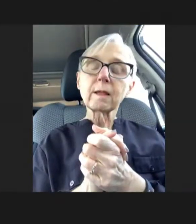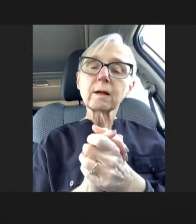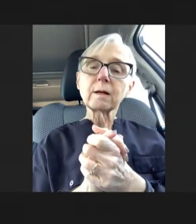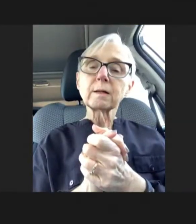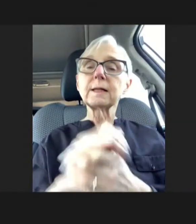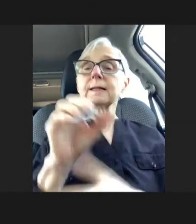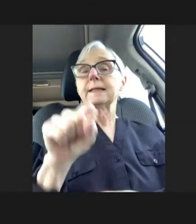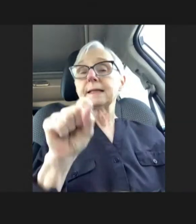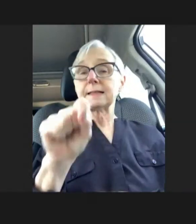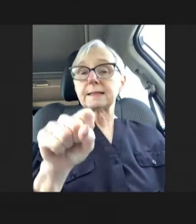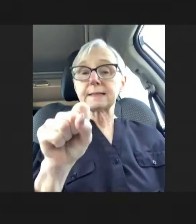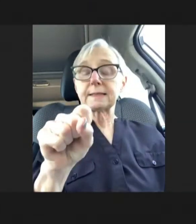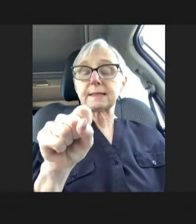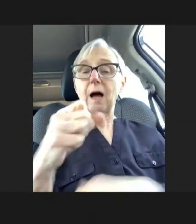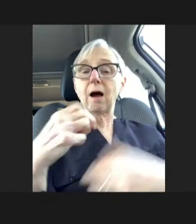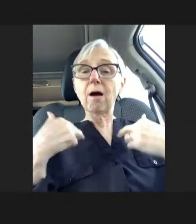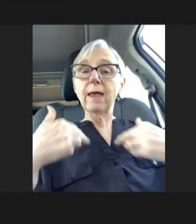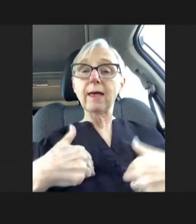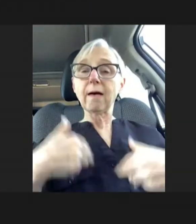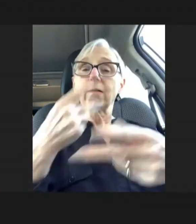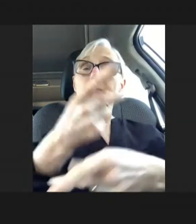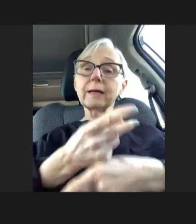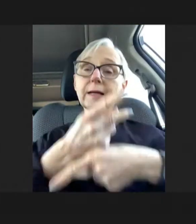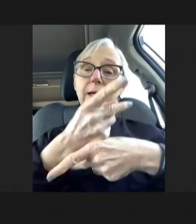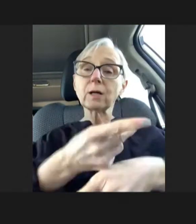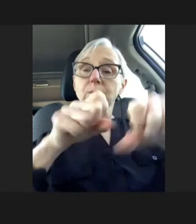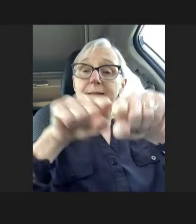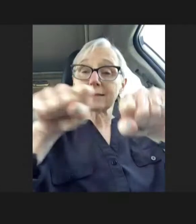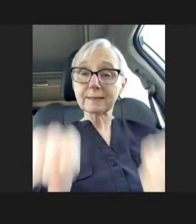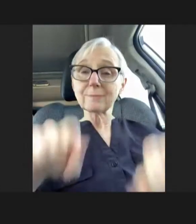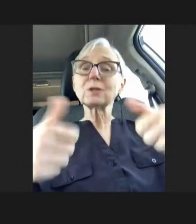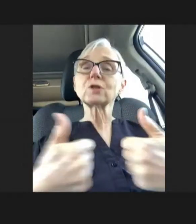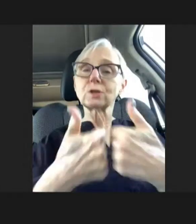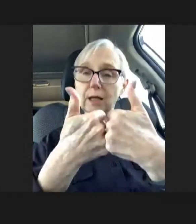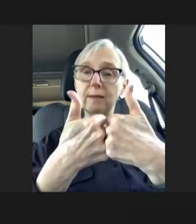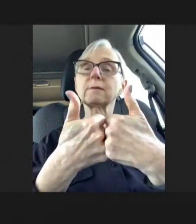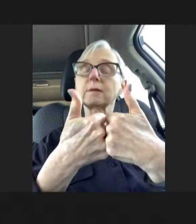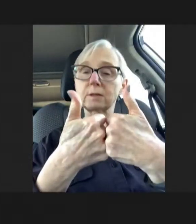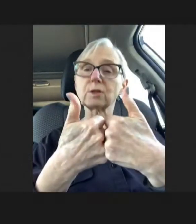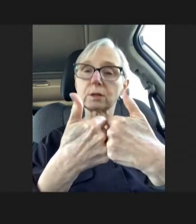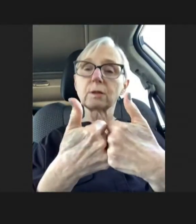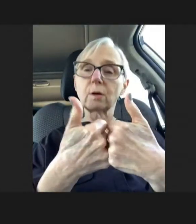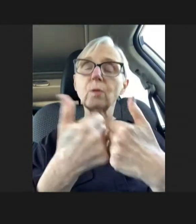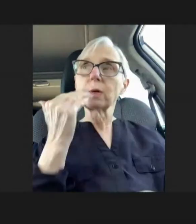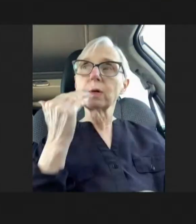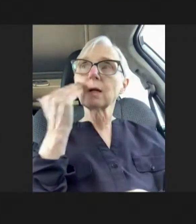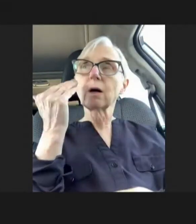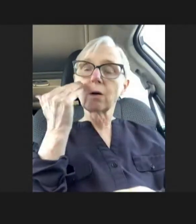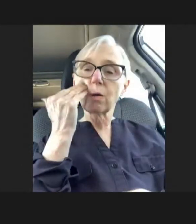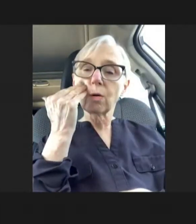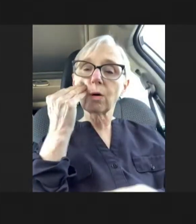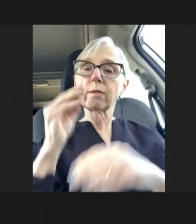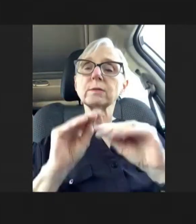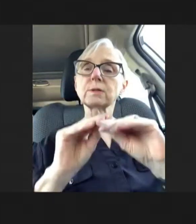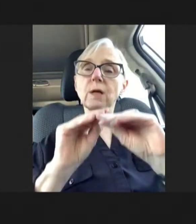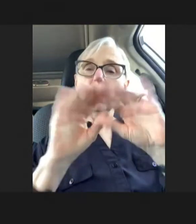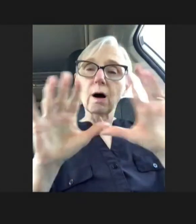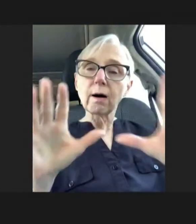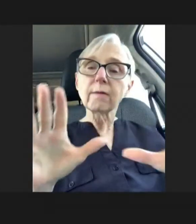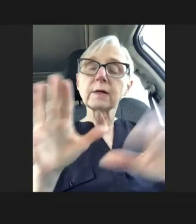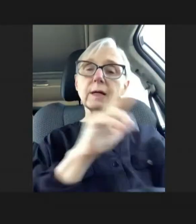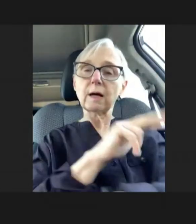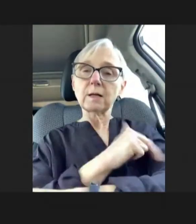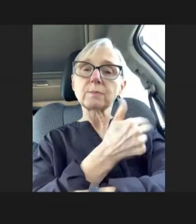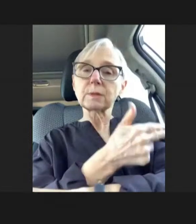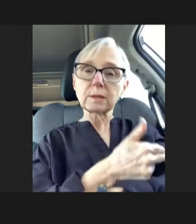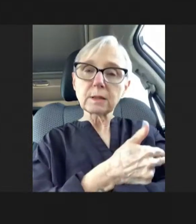Yeah, so our healthcare system obviously continues to be under substantial strain. We know that there's obviously hospitalizations due to COVID-19,